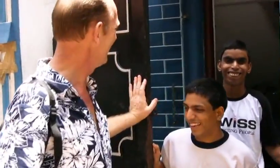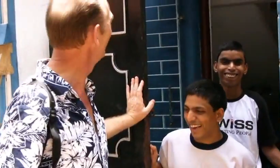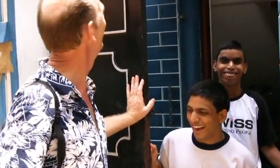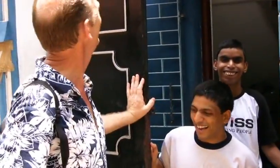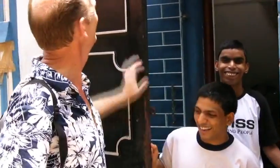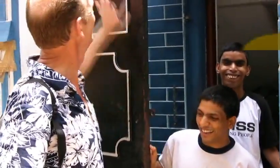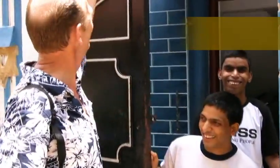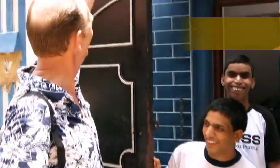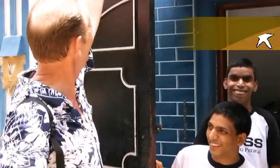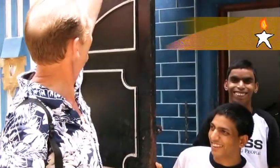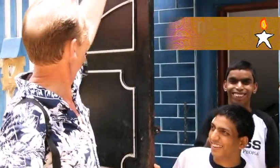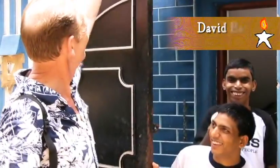morning.